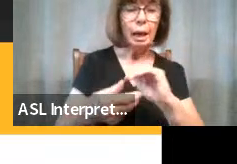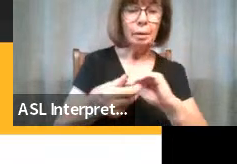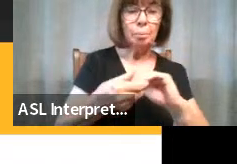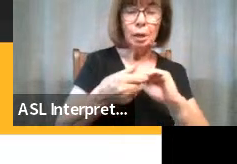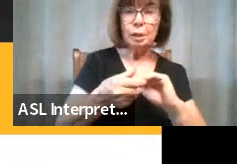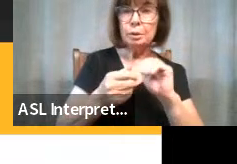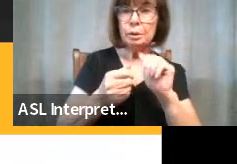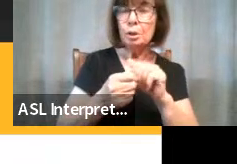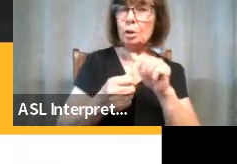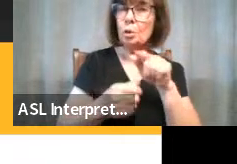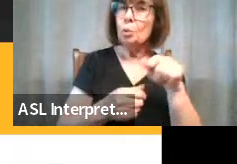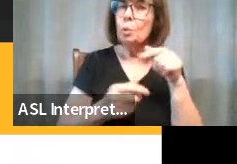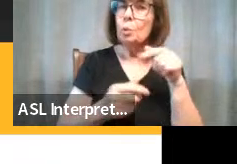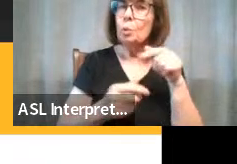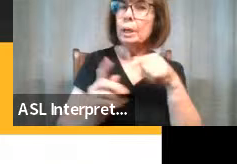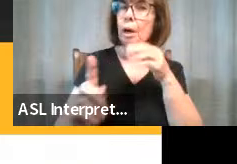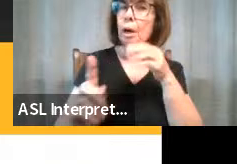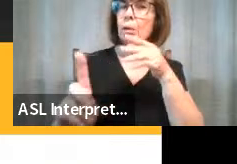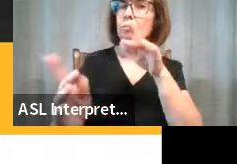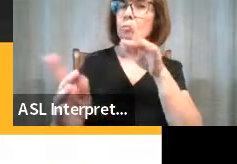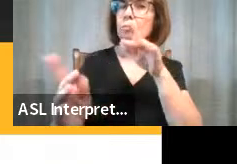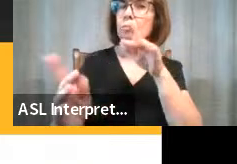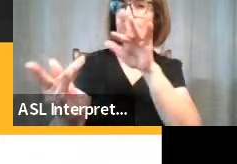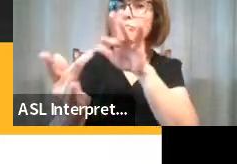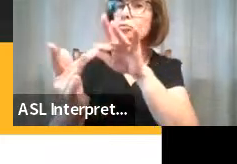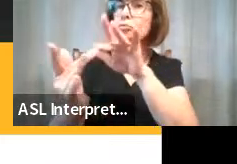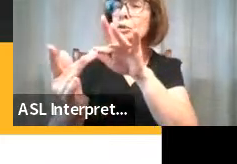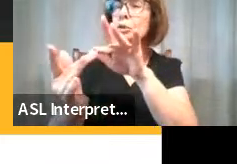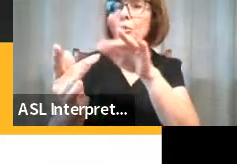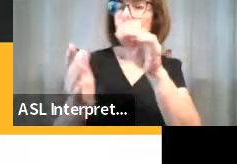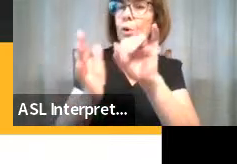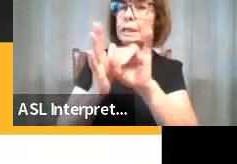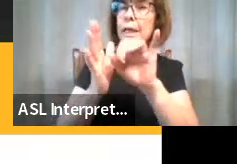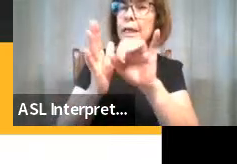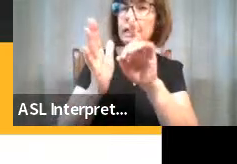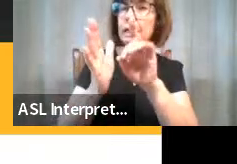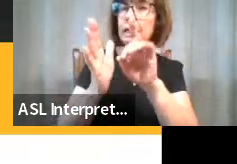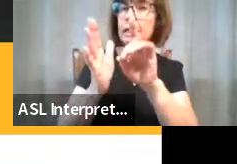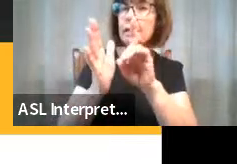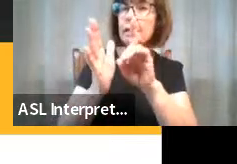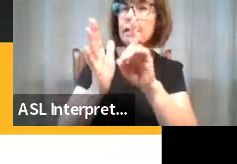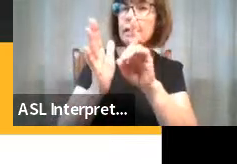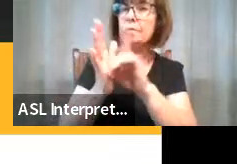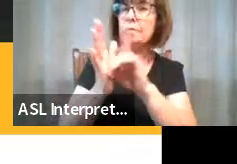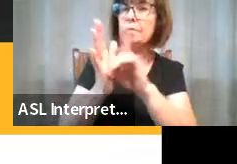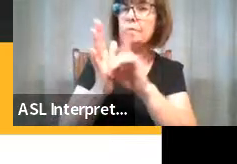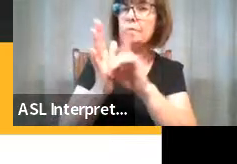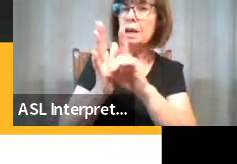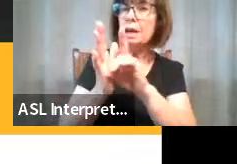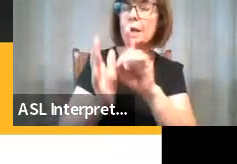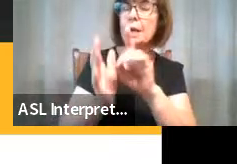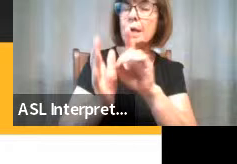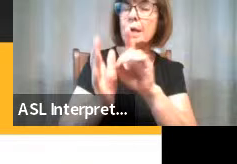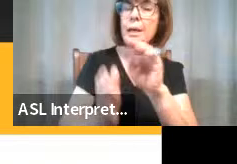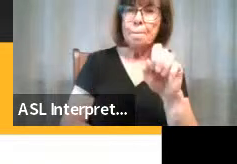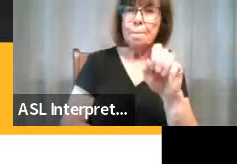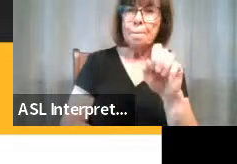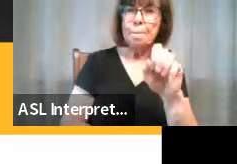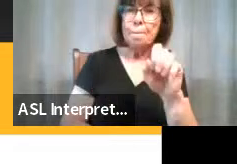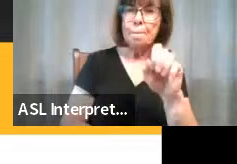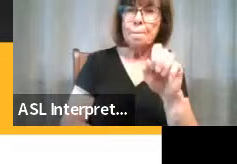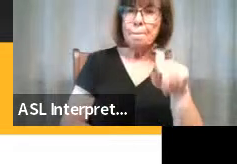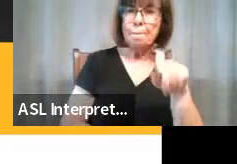to identify monkeypox cases and close contacts of cases. And this is primarily occurring through testing